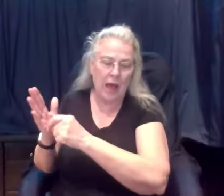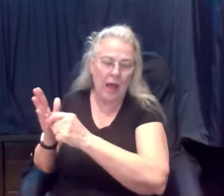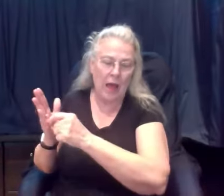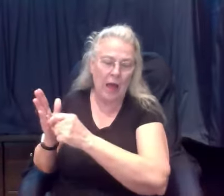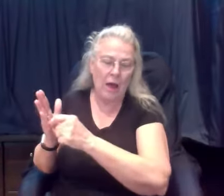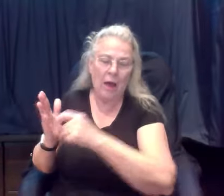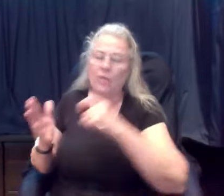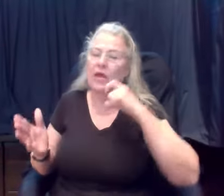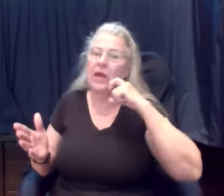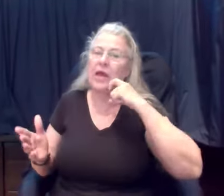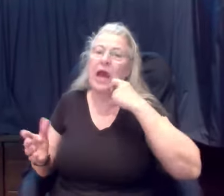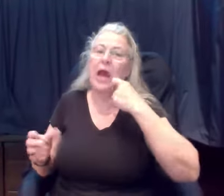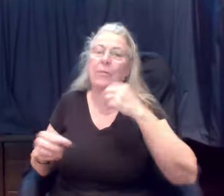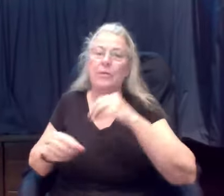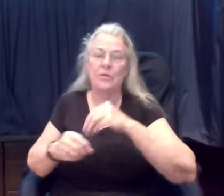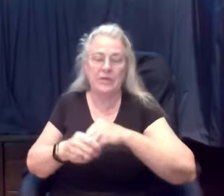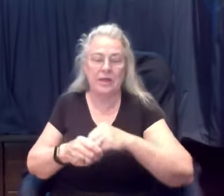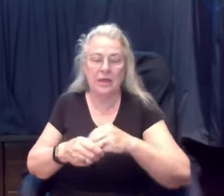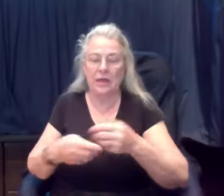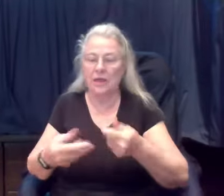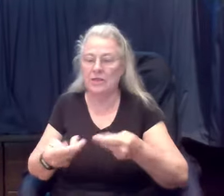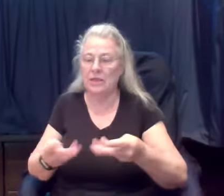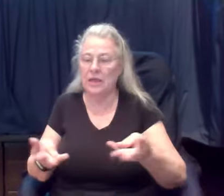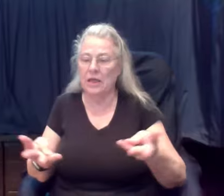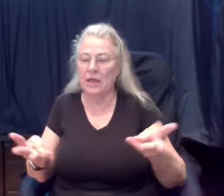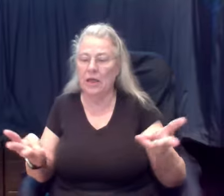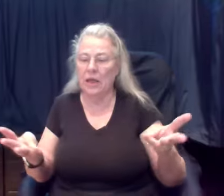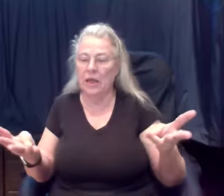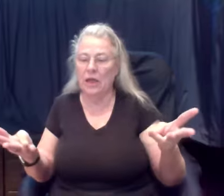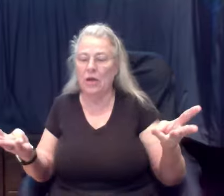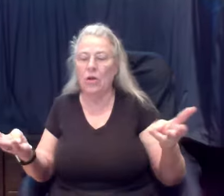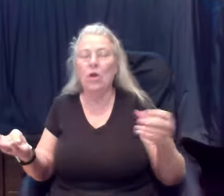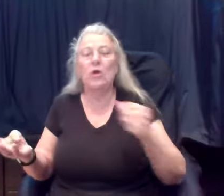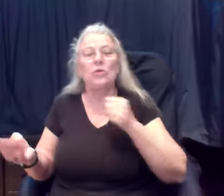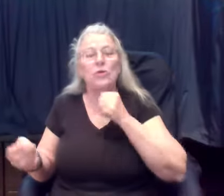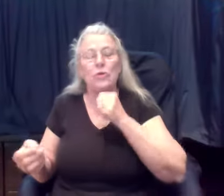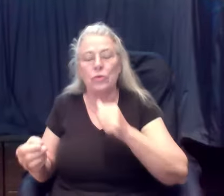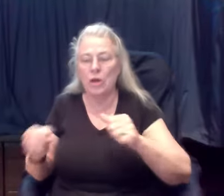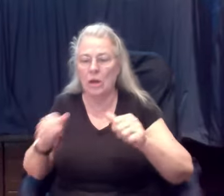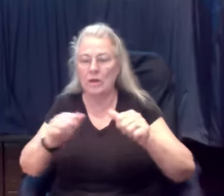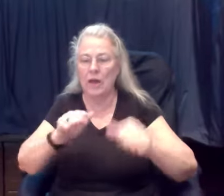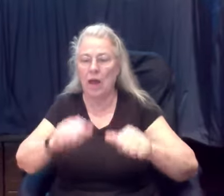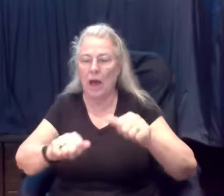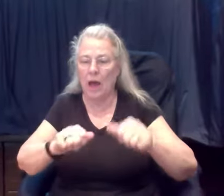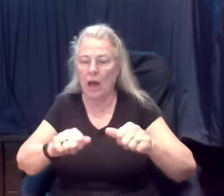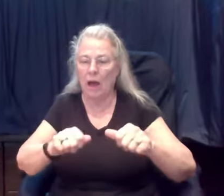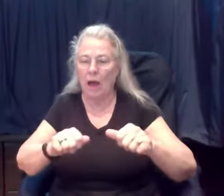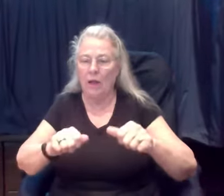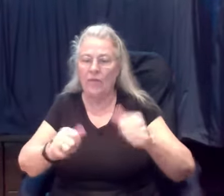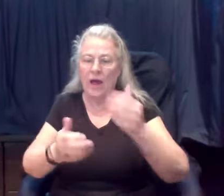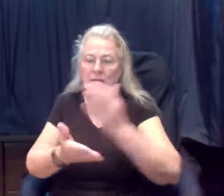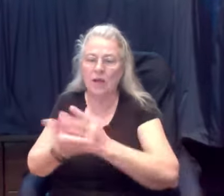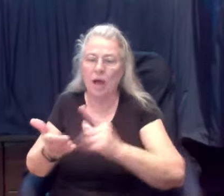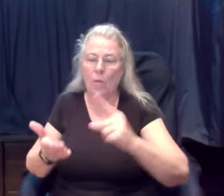the apples in a seed? Do not doubt that someone